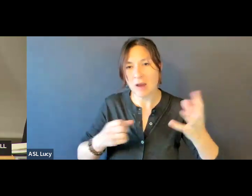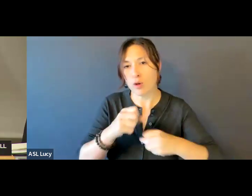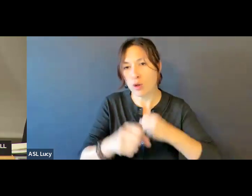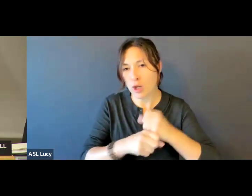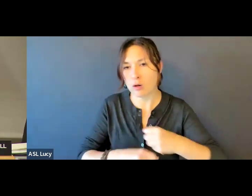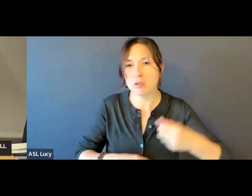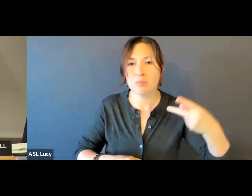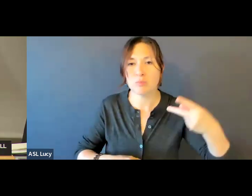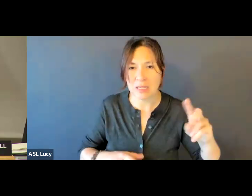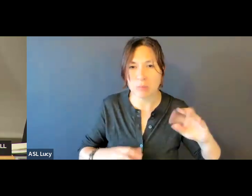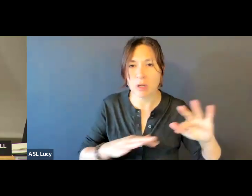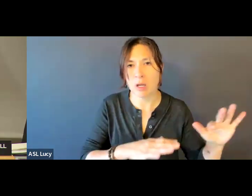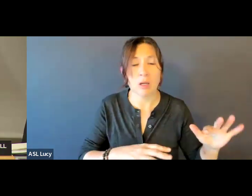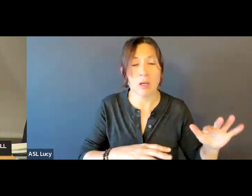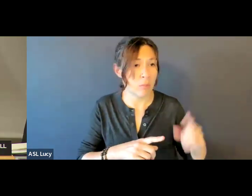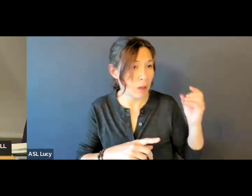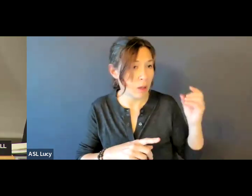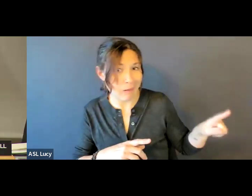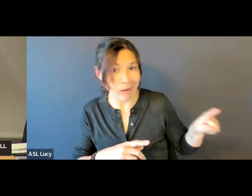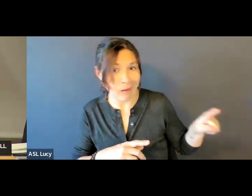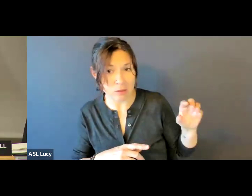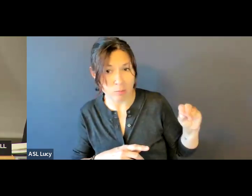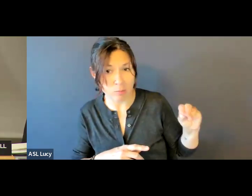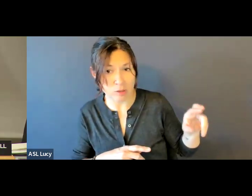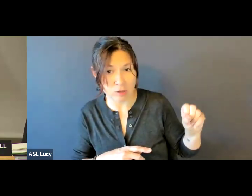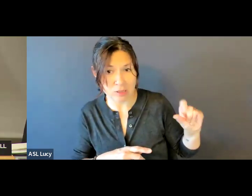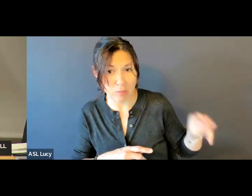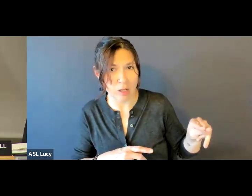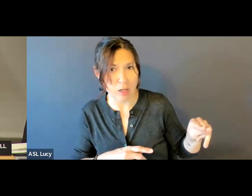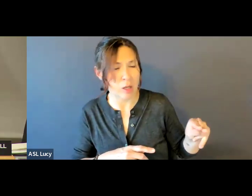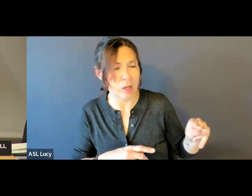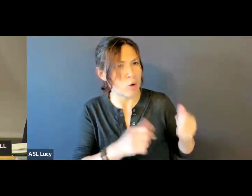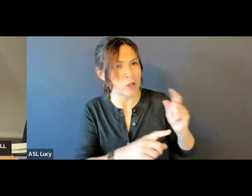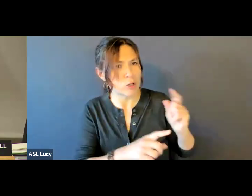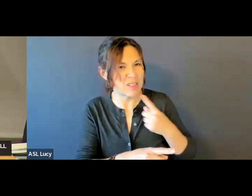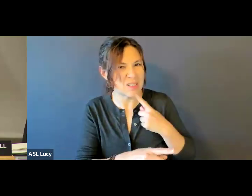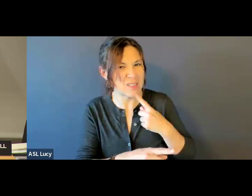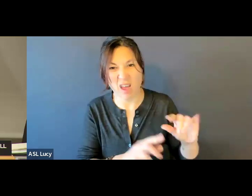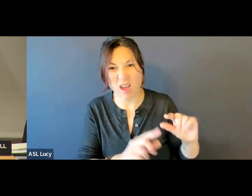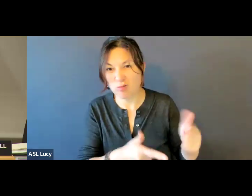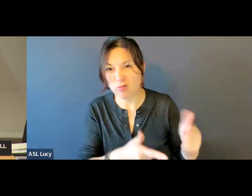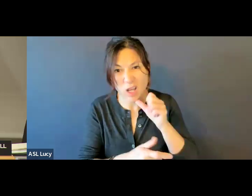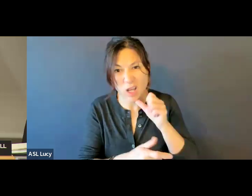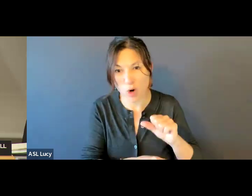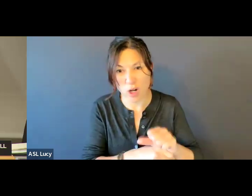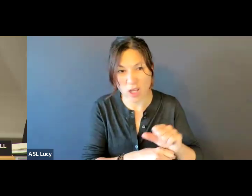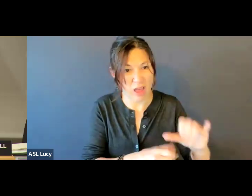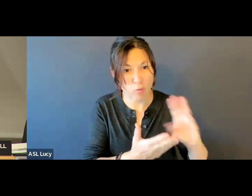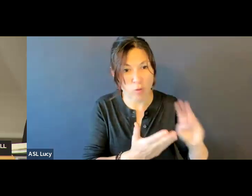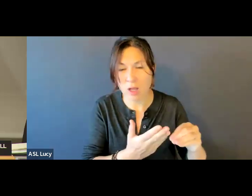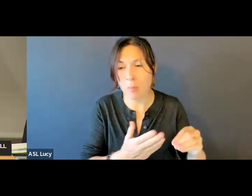Saban, we've had this conversation. At what point do we say that isn't working for you and this curriculum is